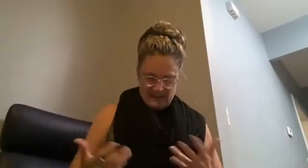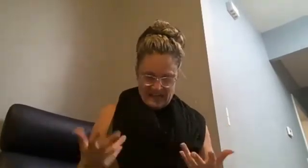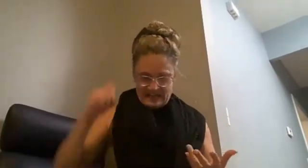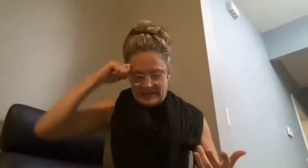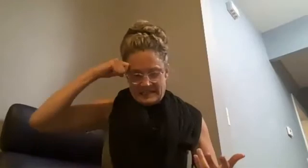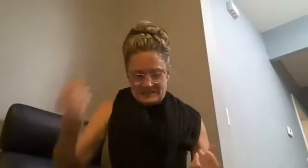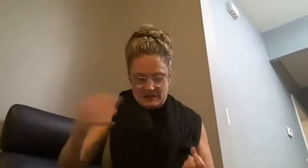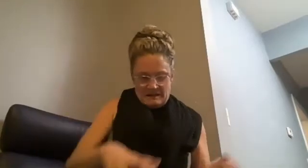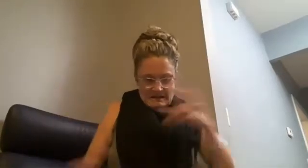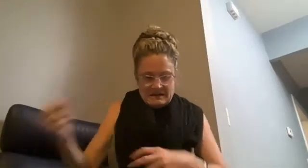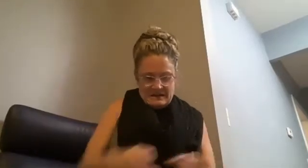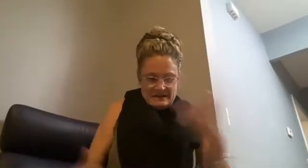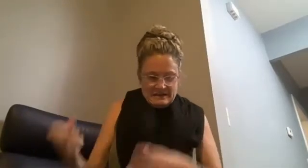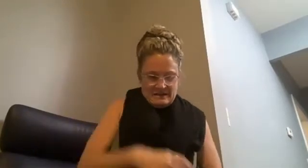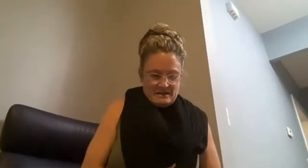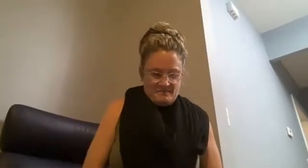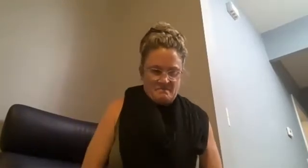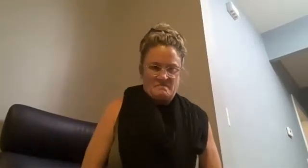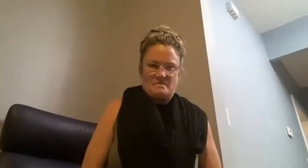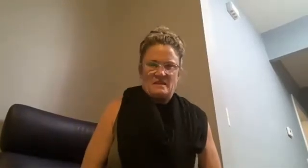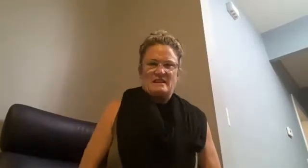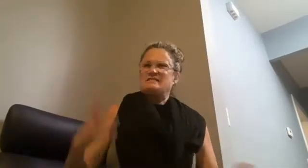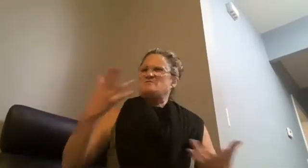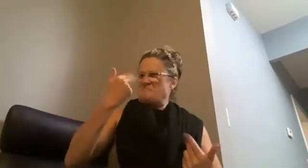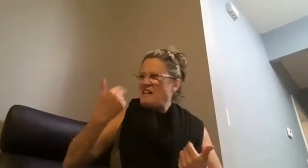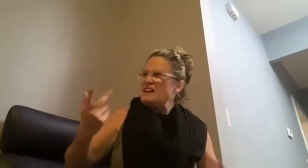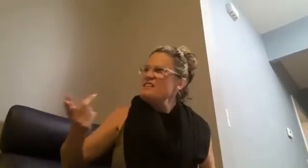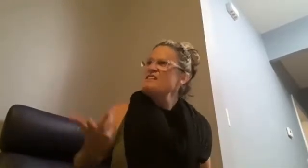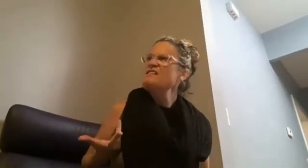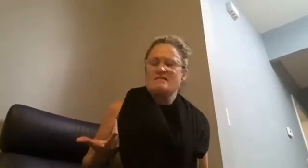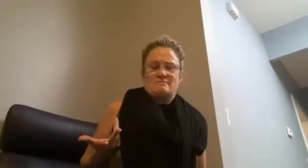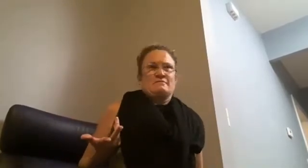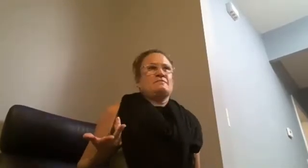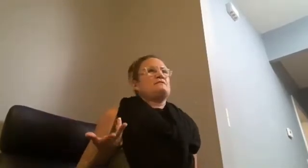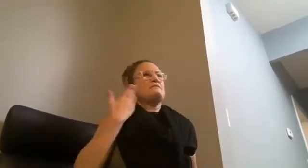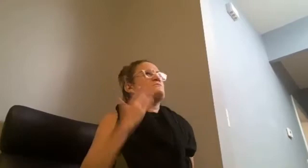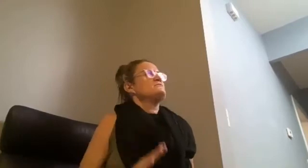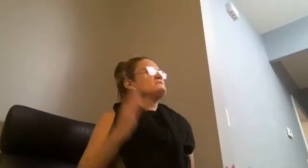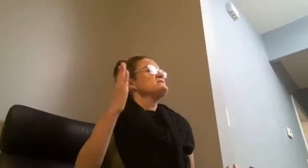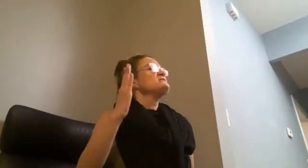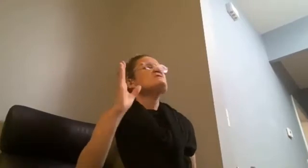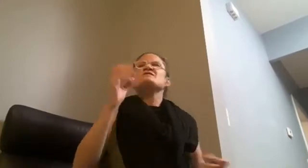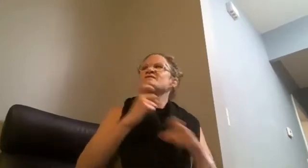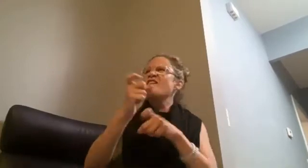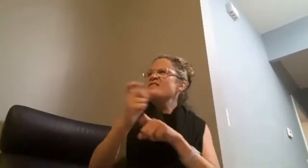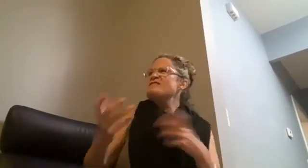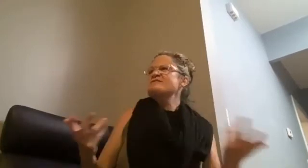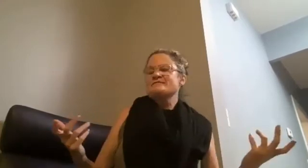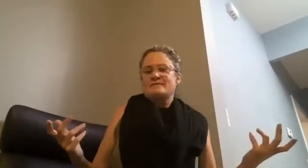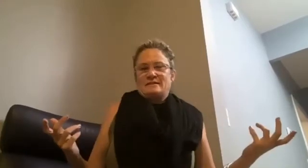he's like, "What is this, a fucking joke?" And I was like, "I don't know, is this a joke?" And that was like